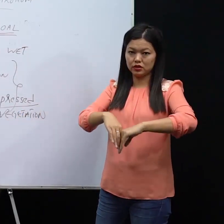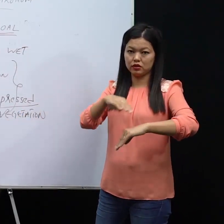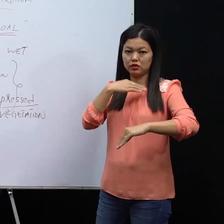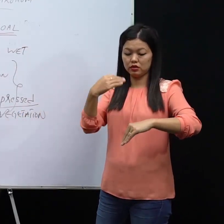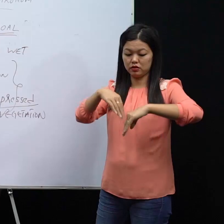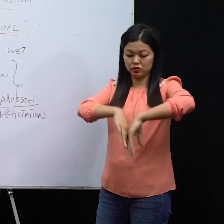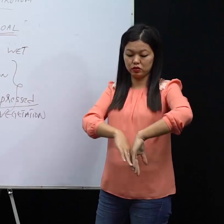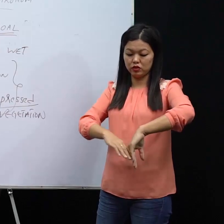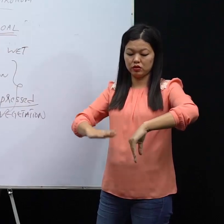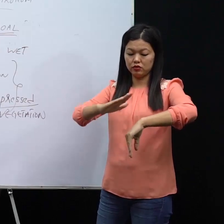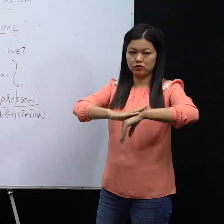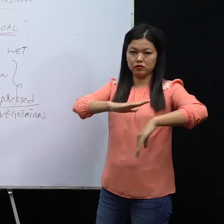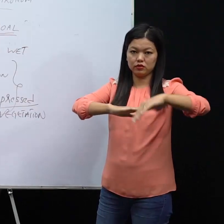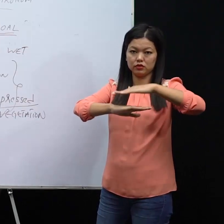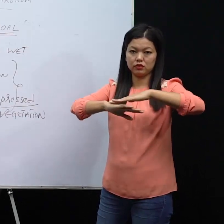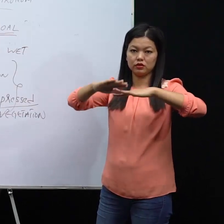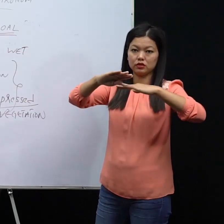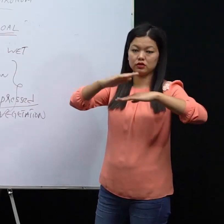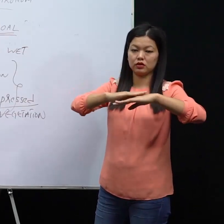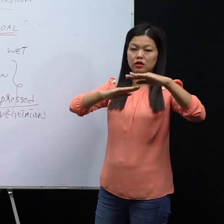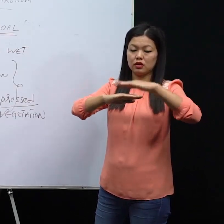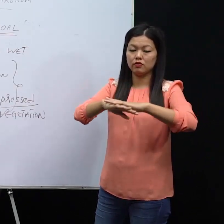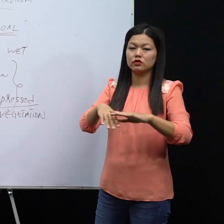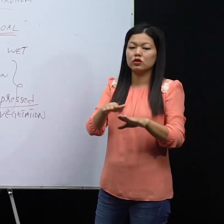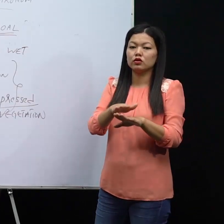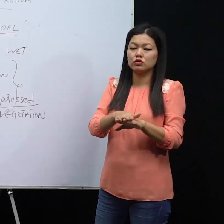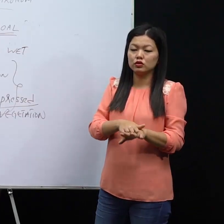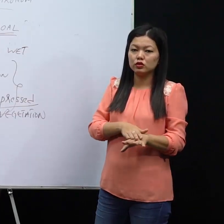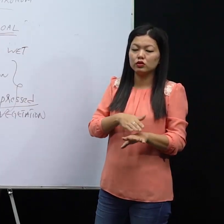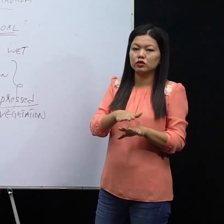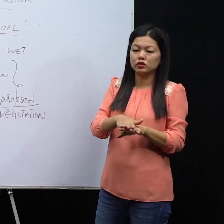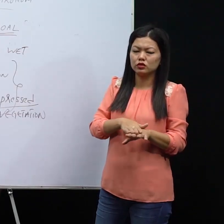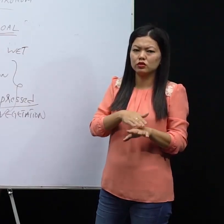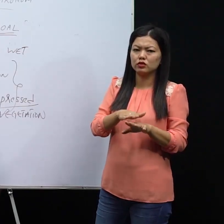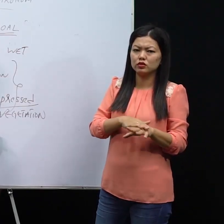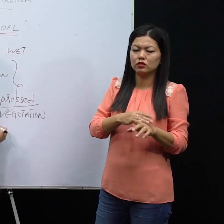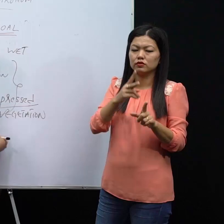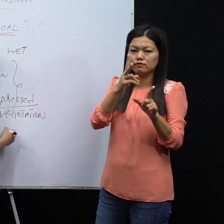slowly, the dead vegetation slowly converts and it forms a coal.